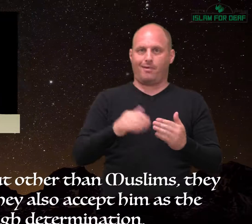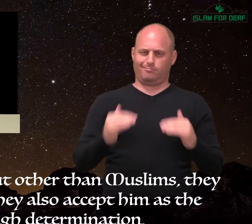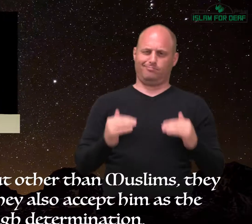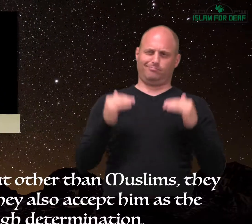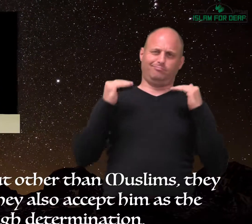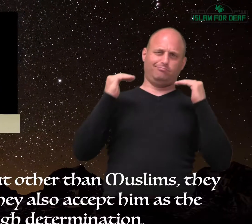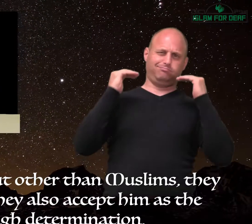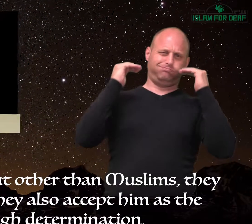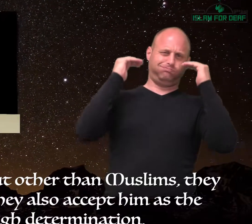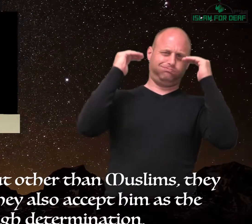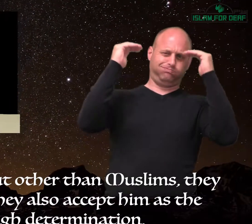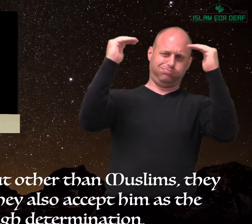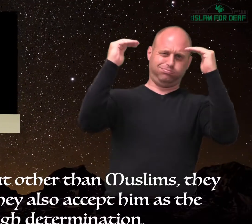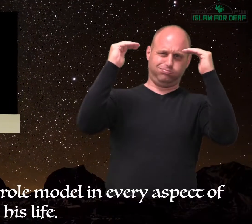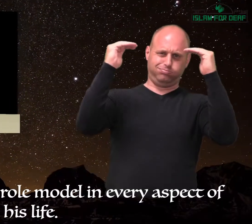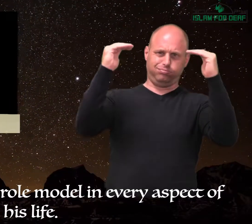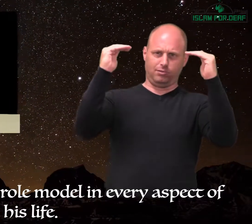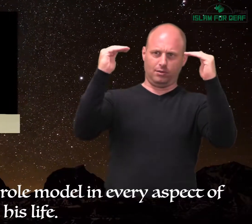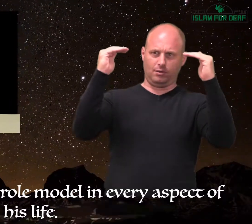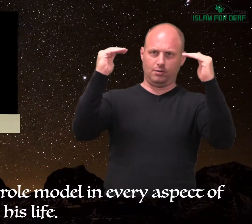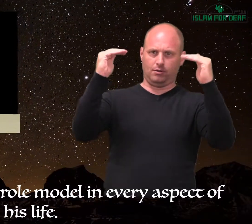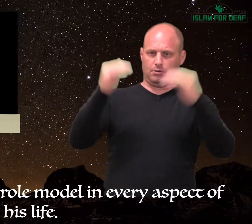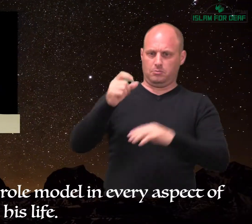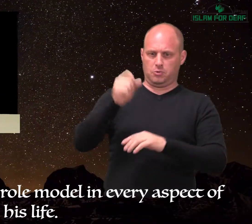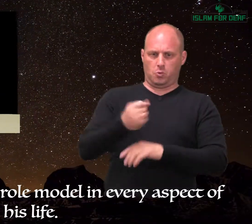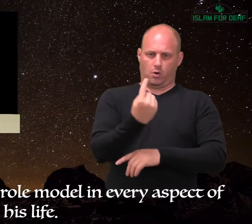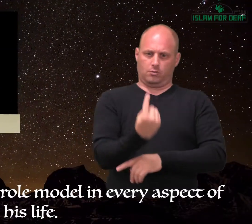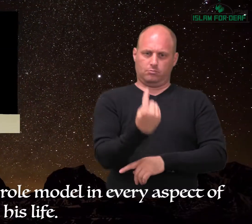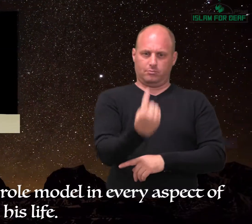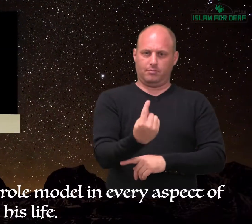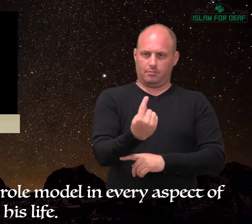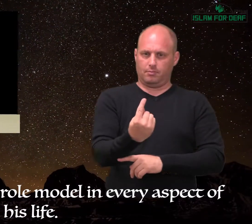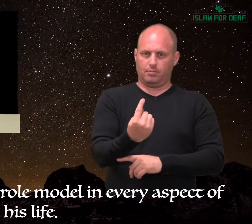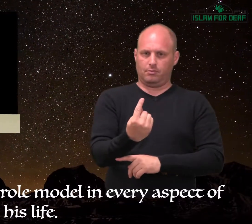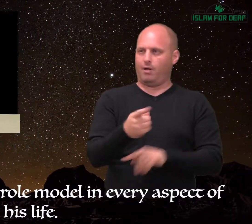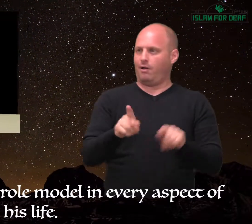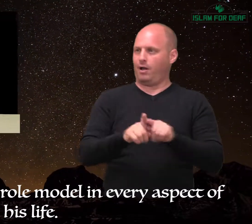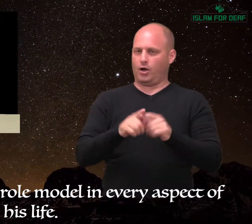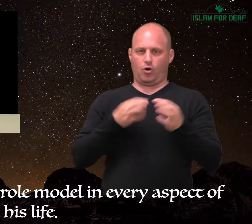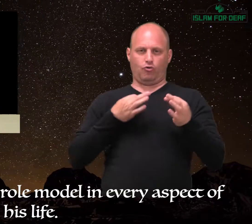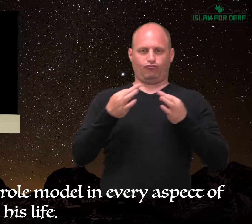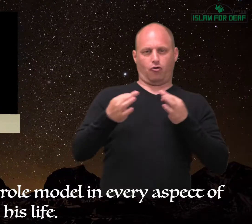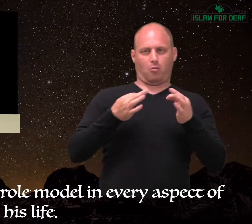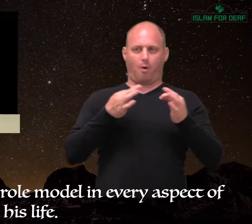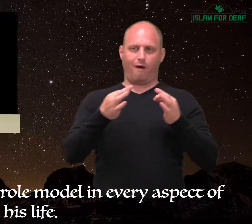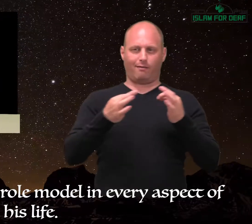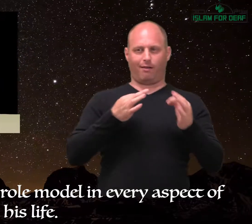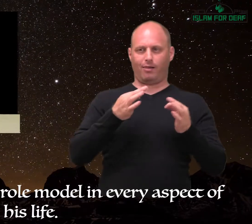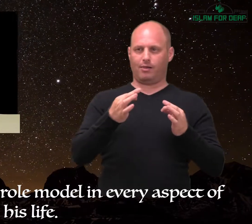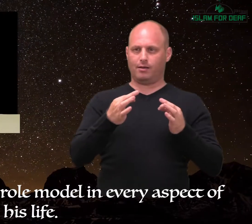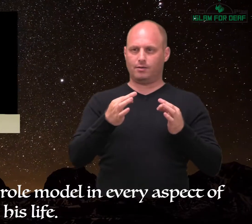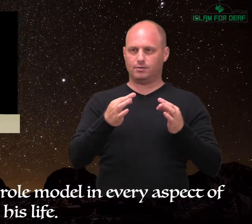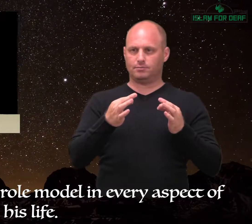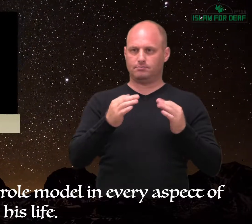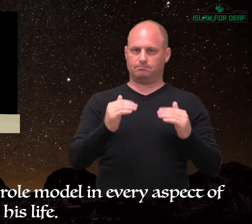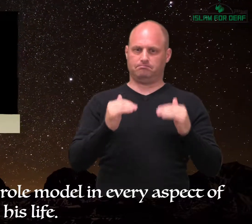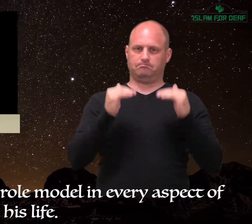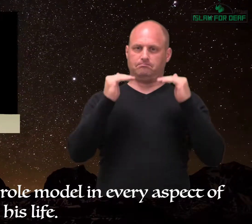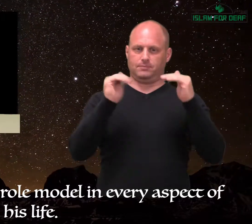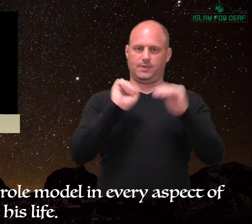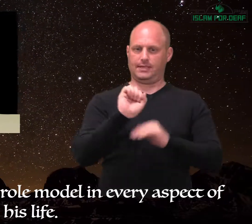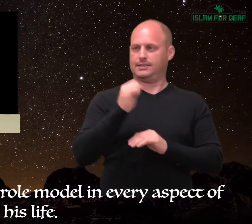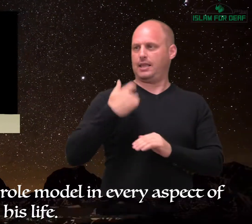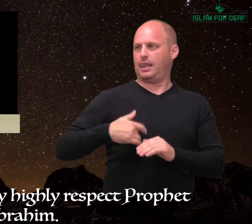determination, someone who was a role model in various aspects of his life.